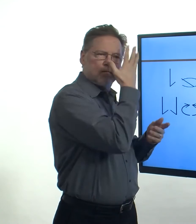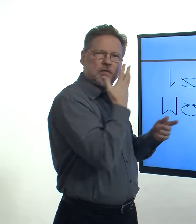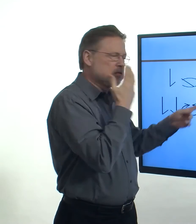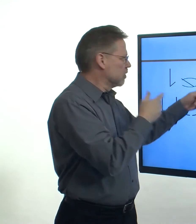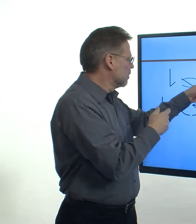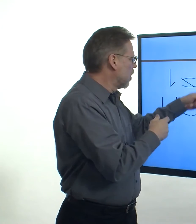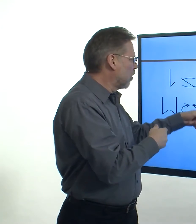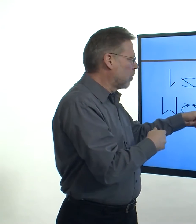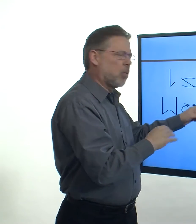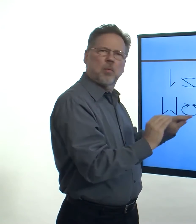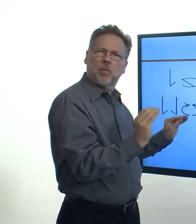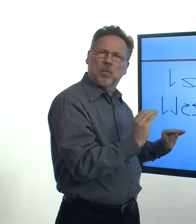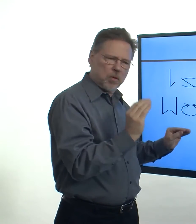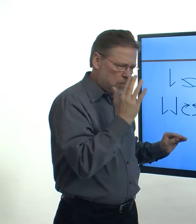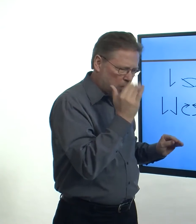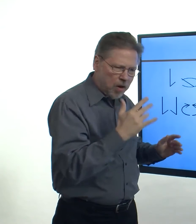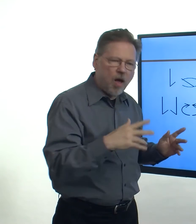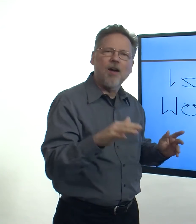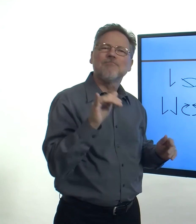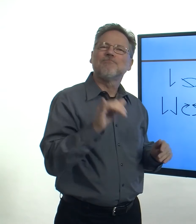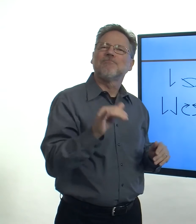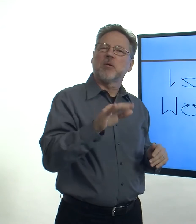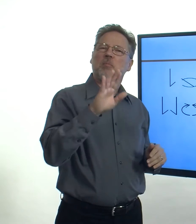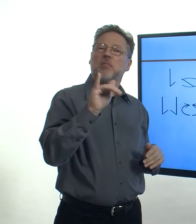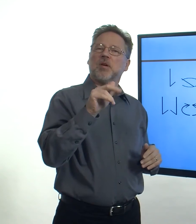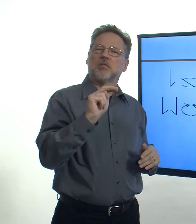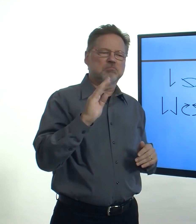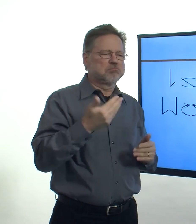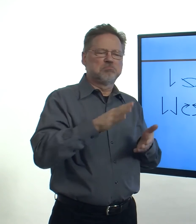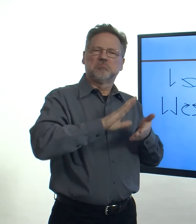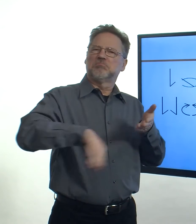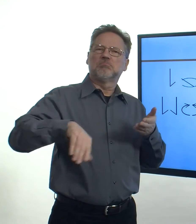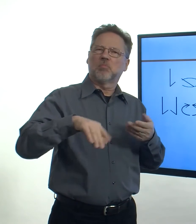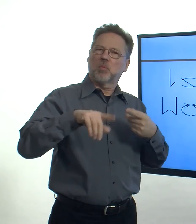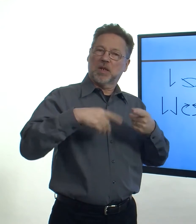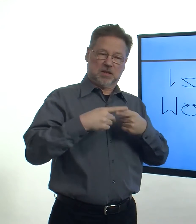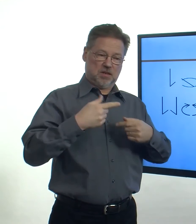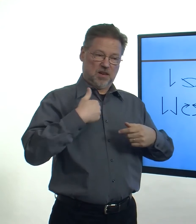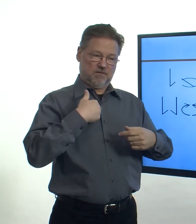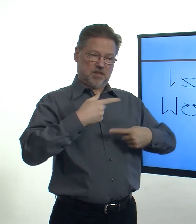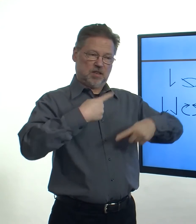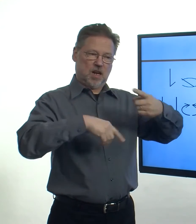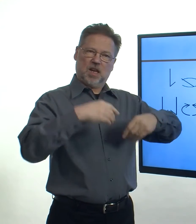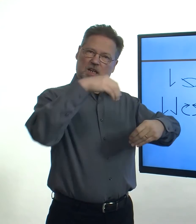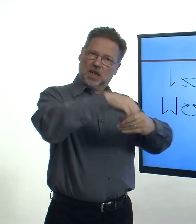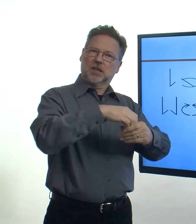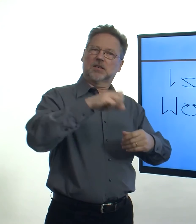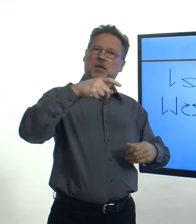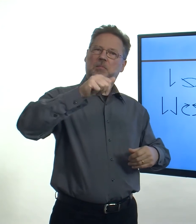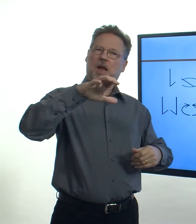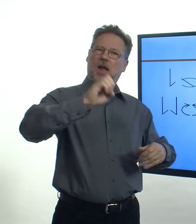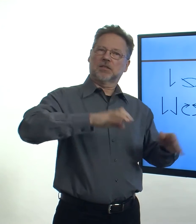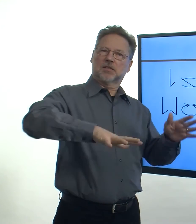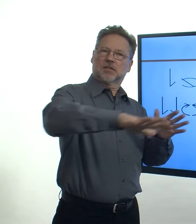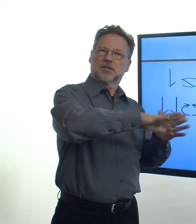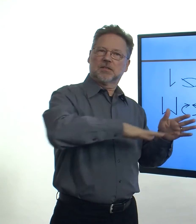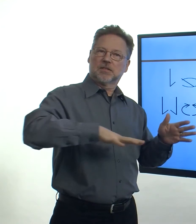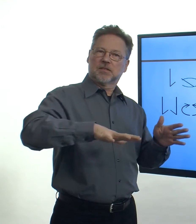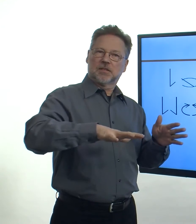to location. No is produced on the face, but that slot in book is empty. This is because Babian leaves that slot vacant when a sign is